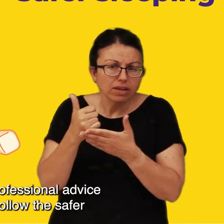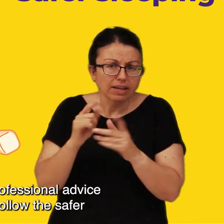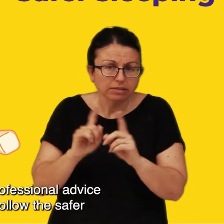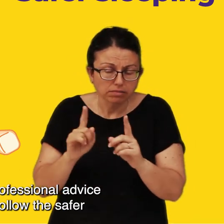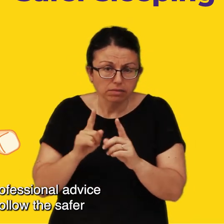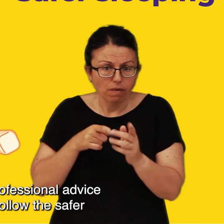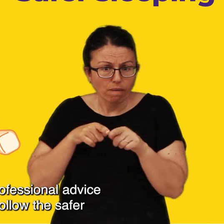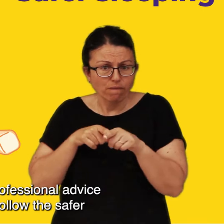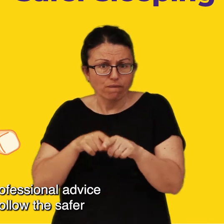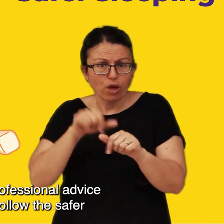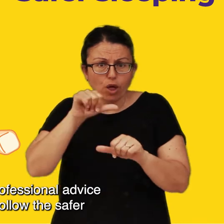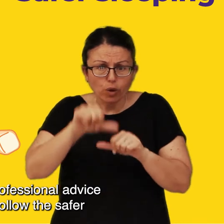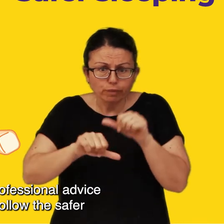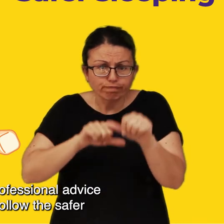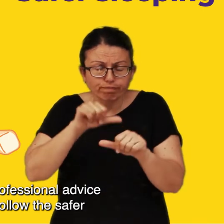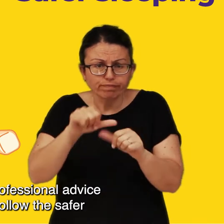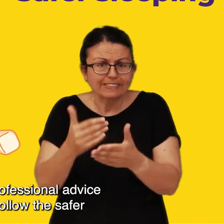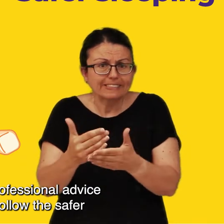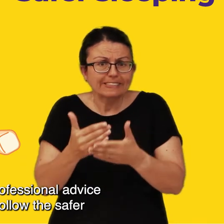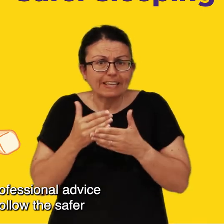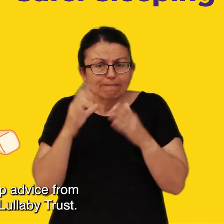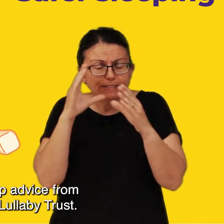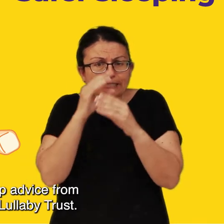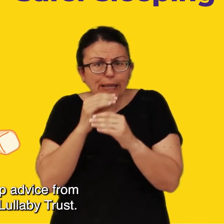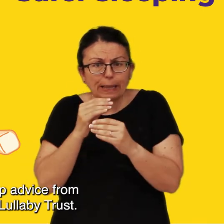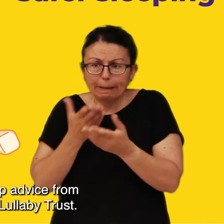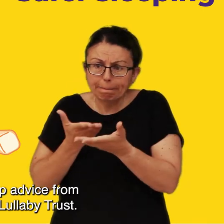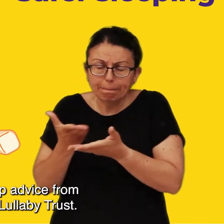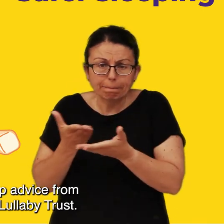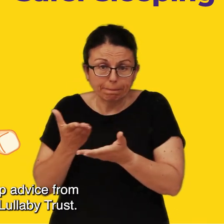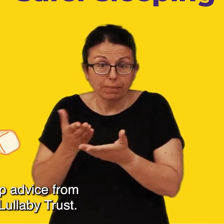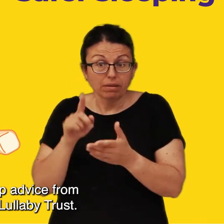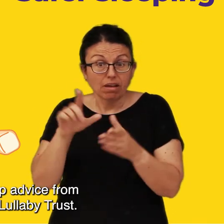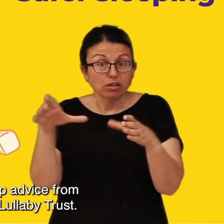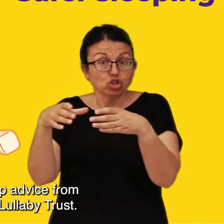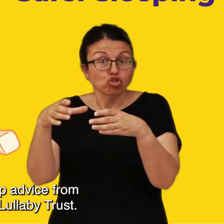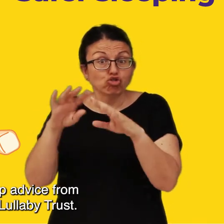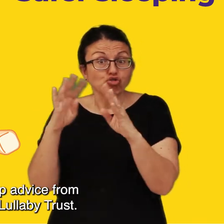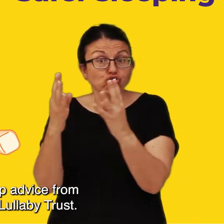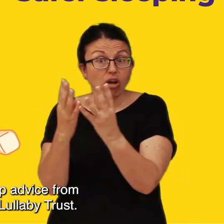professional advice and follow the safe-asleep advice from the Lullaby Trust.